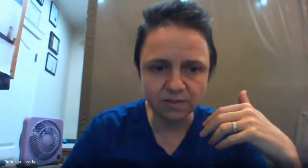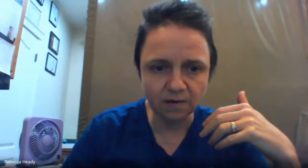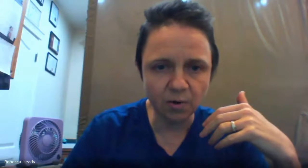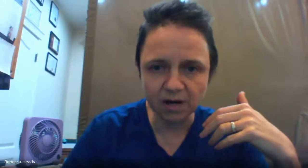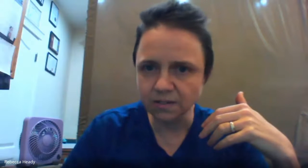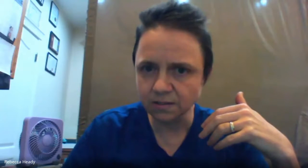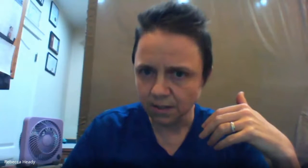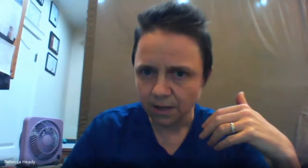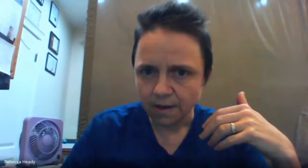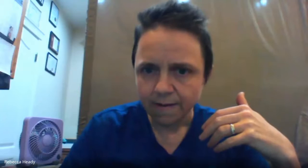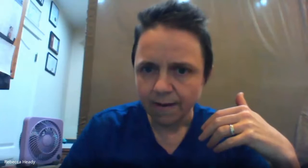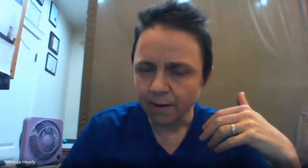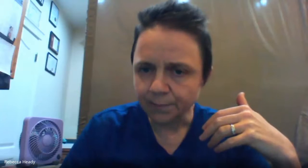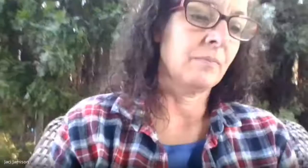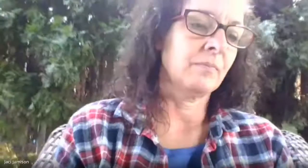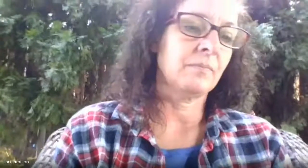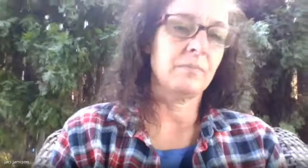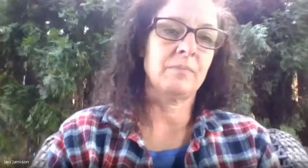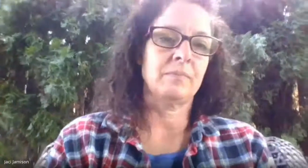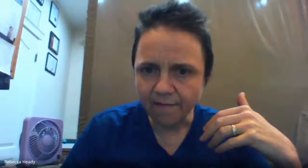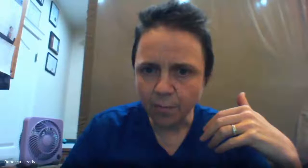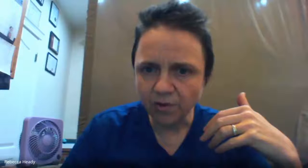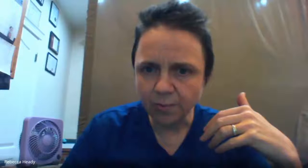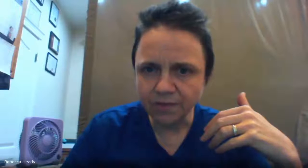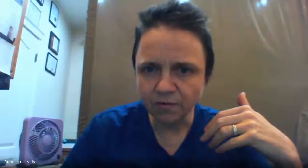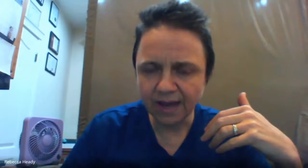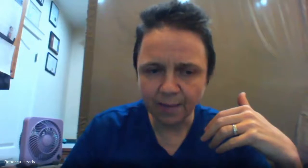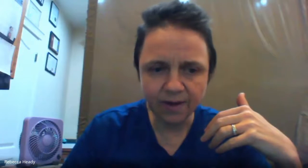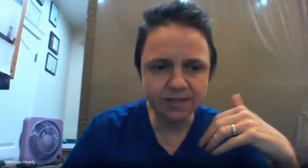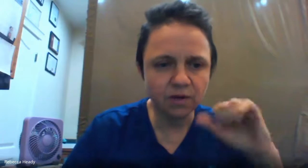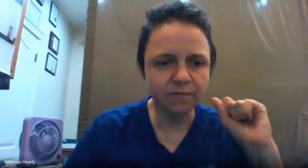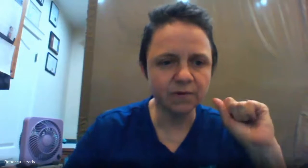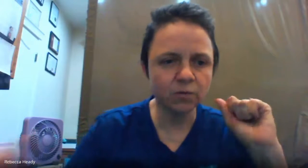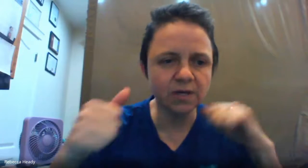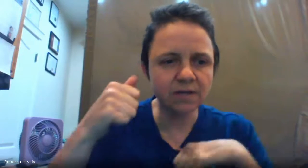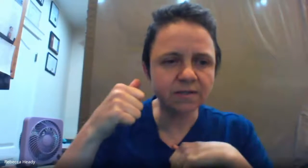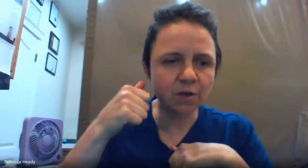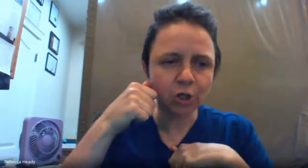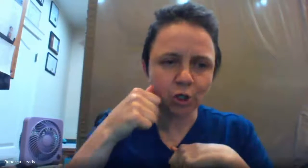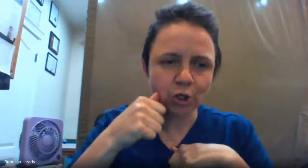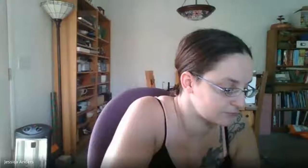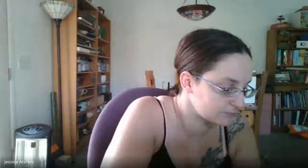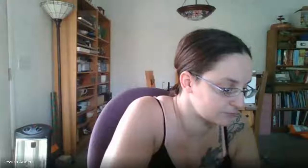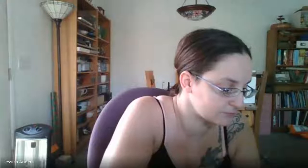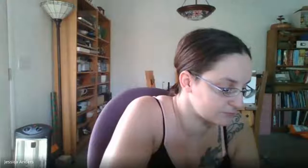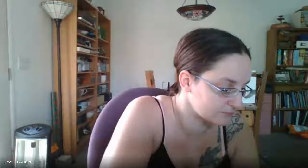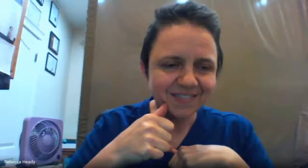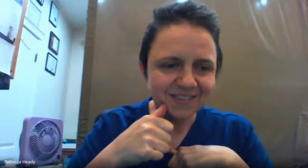practice. So if you have it pulled up, it's under vocabulary. So first Sorry. one, girl. 2 or 3, sorry.